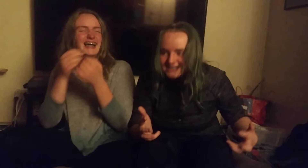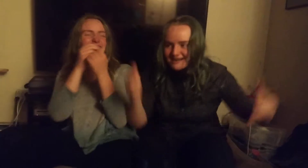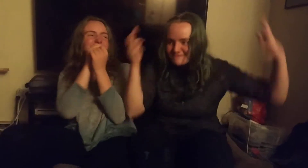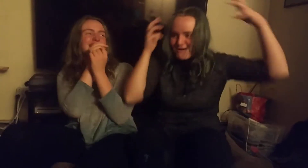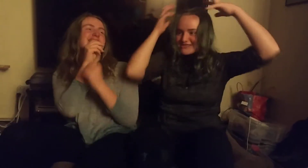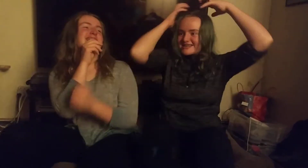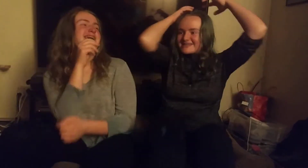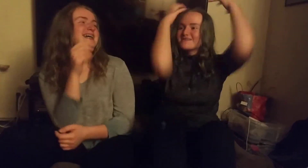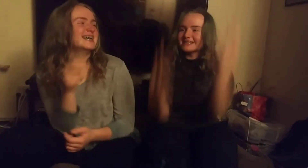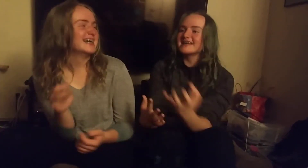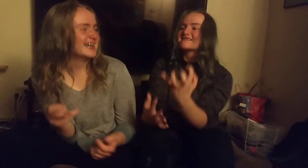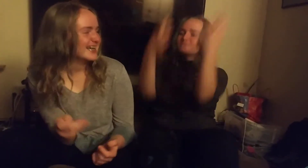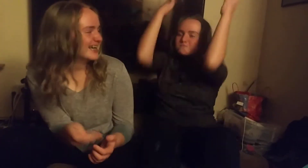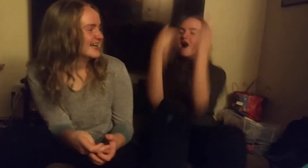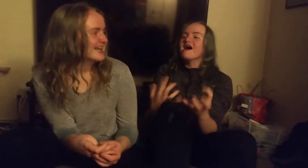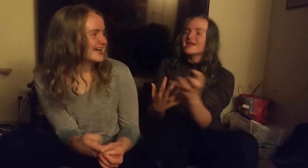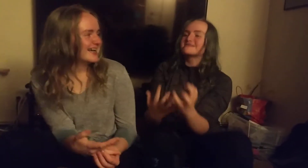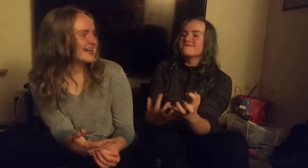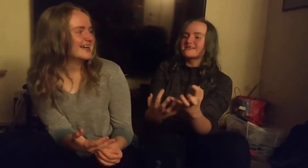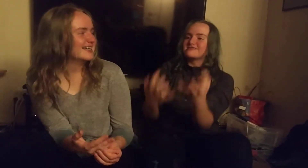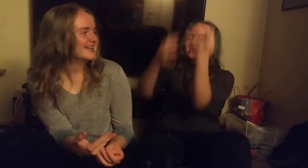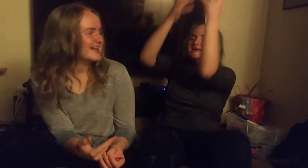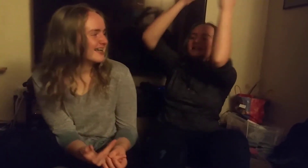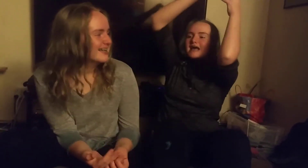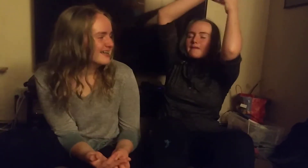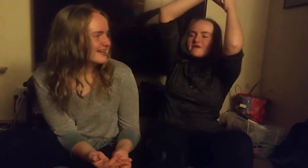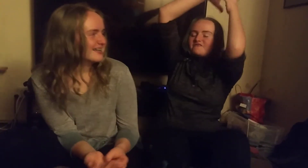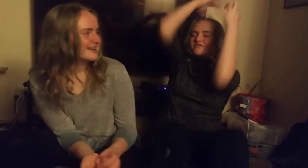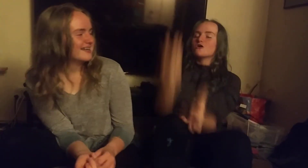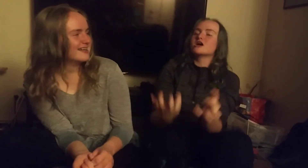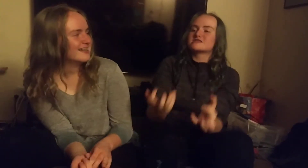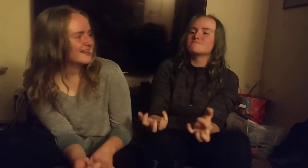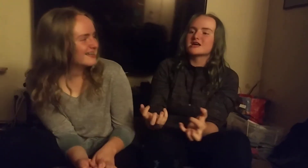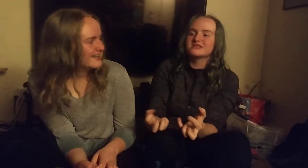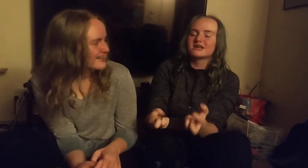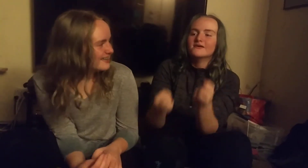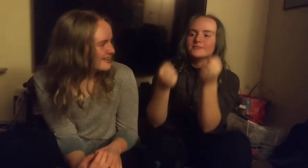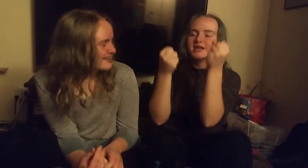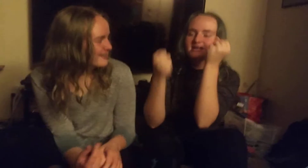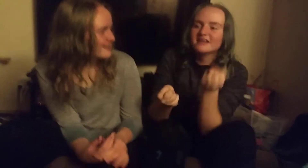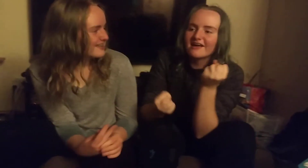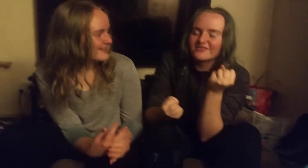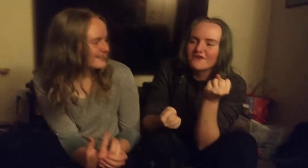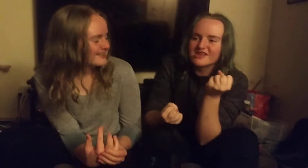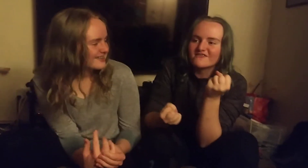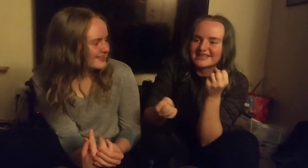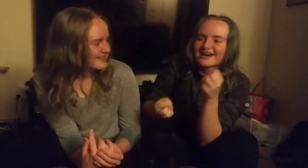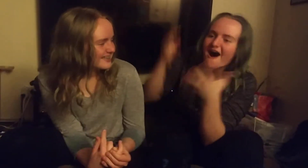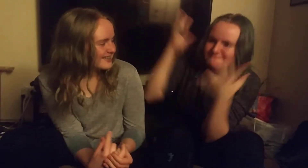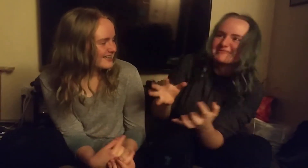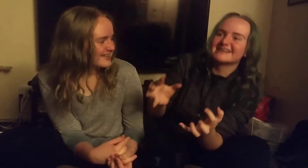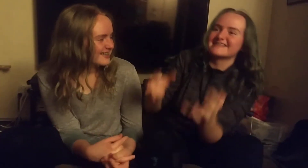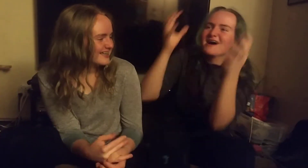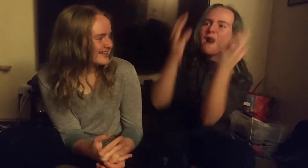you're supposed to do things while it's mixing, not before it's mixing. And then that throws everything off because it's